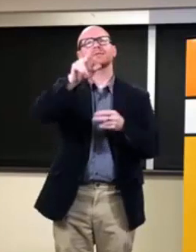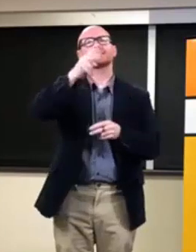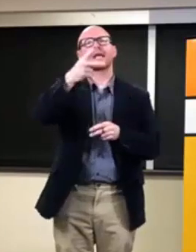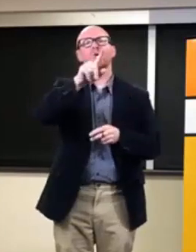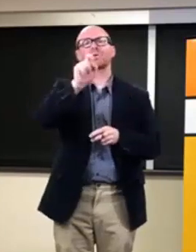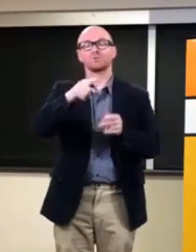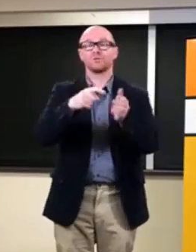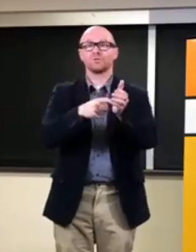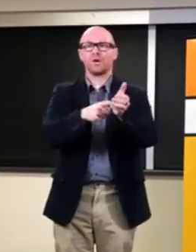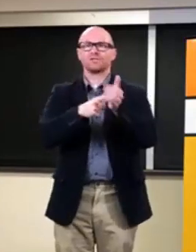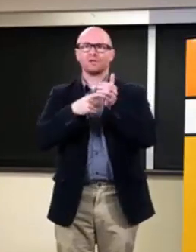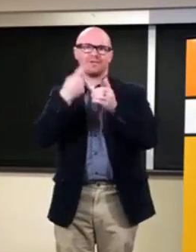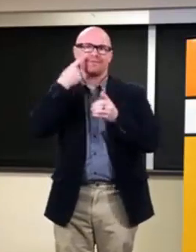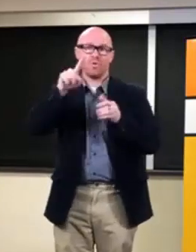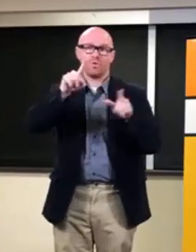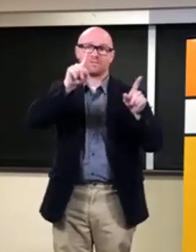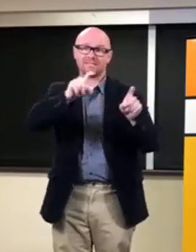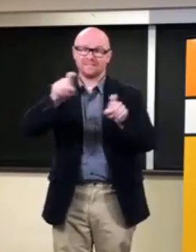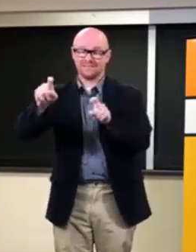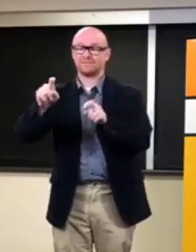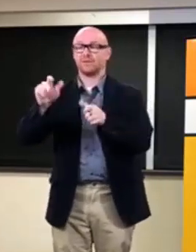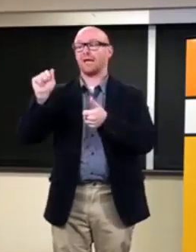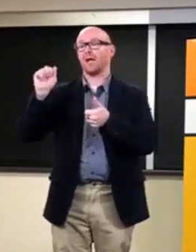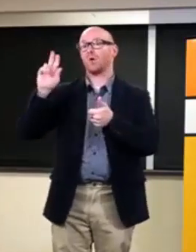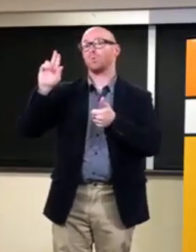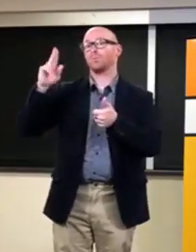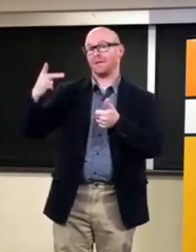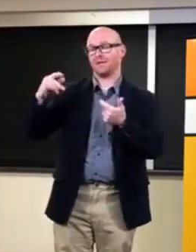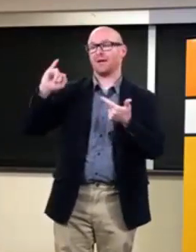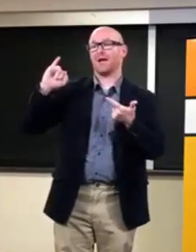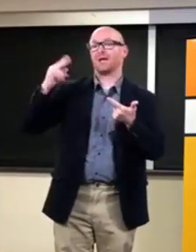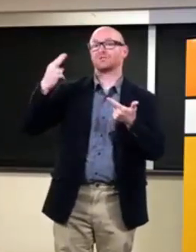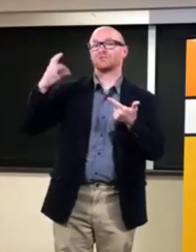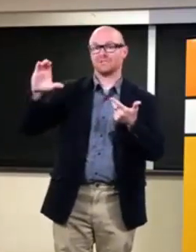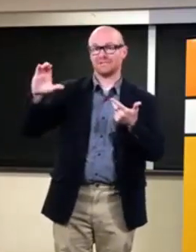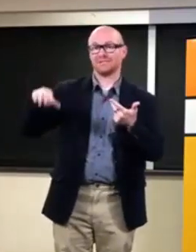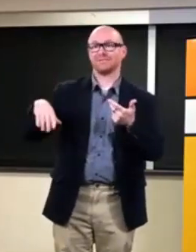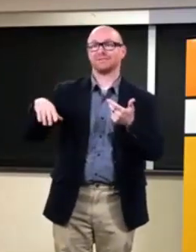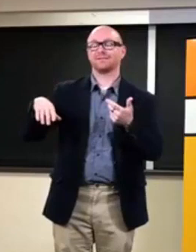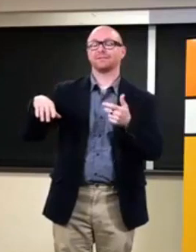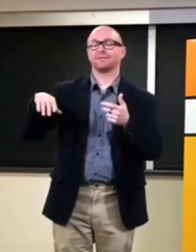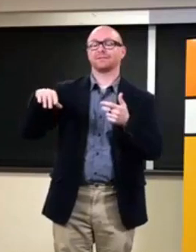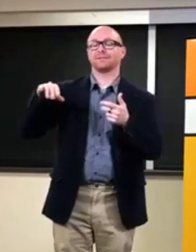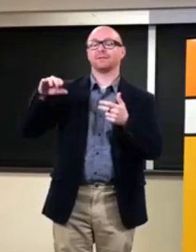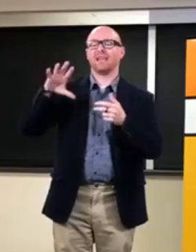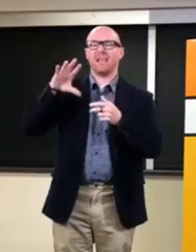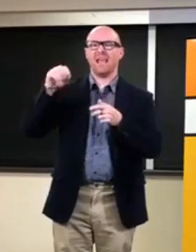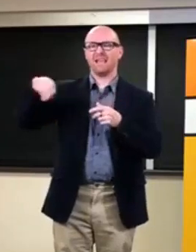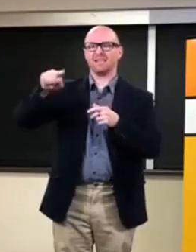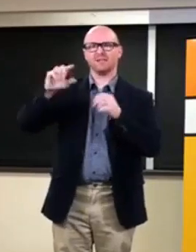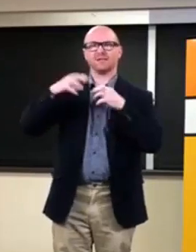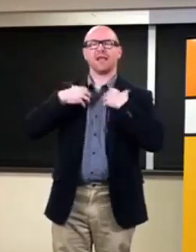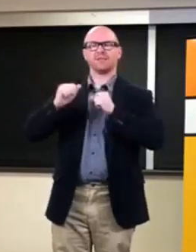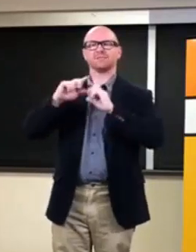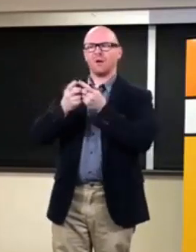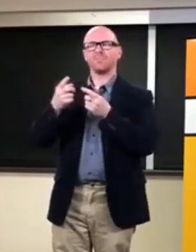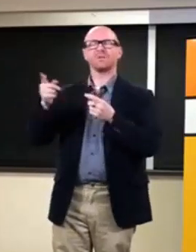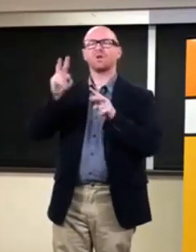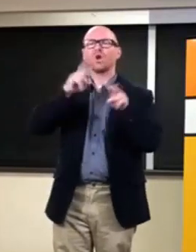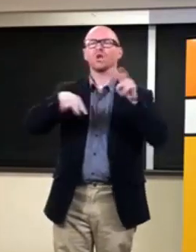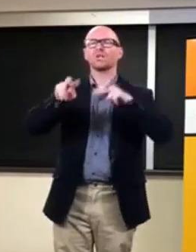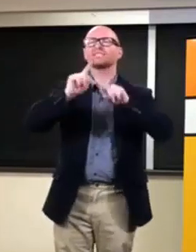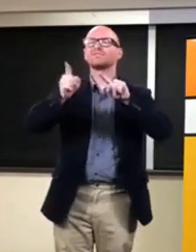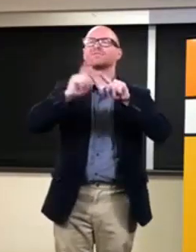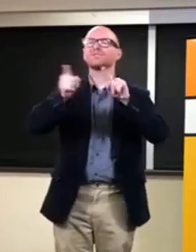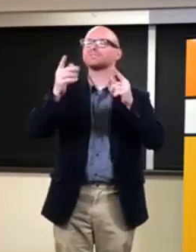with Intermountain, ARUP, and the University of Utah to determine criteria and statewide priorities for testing, and that includes